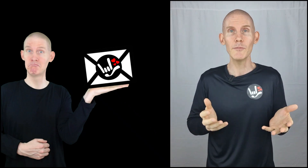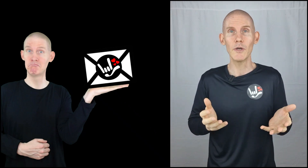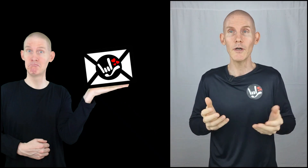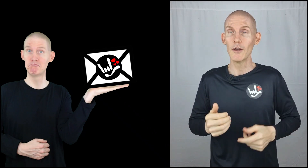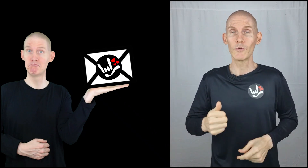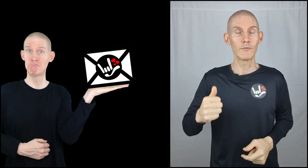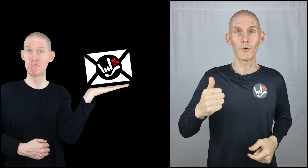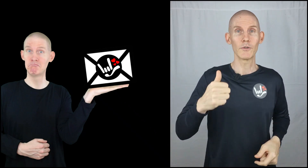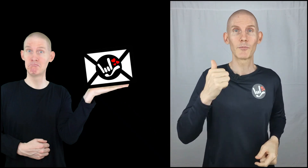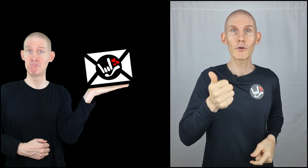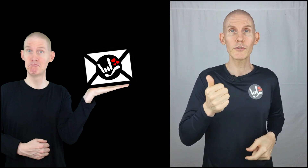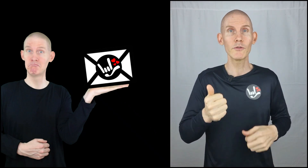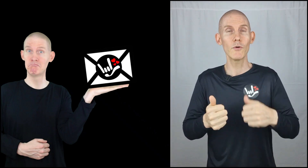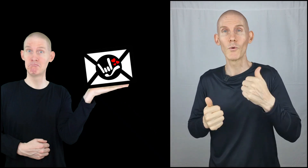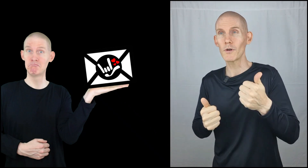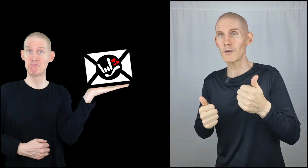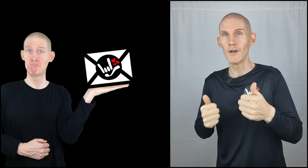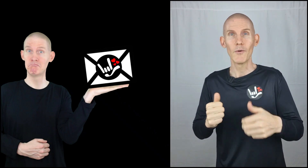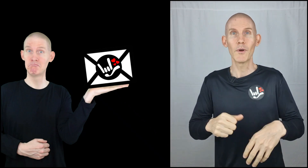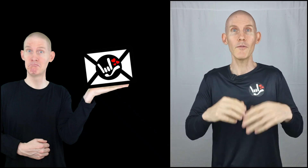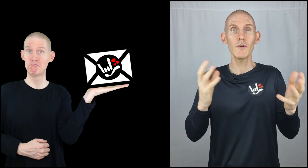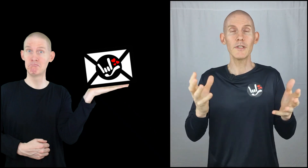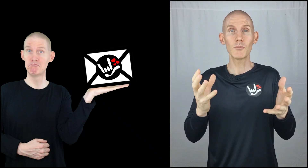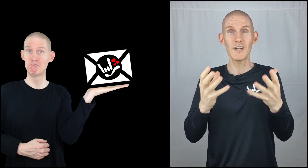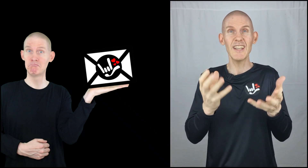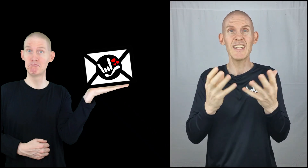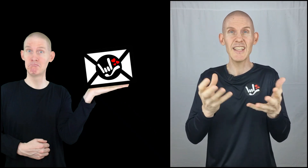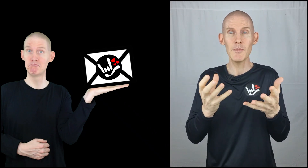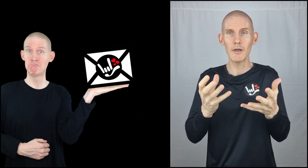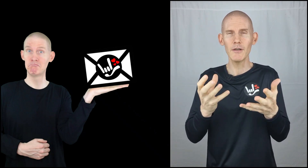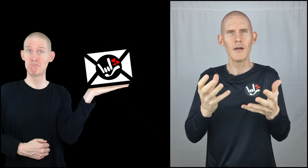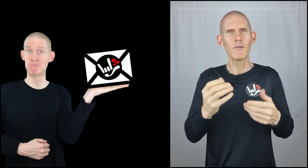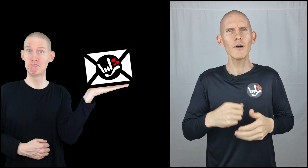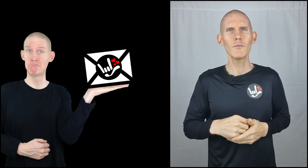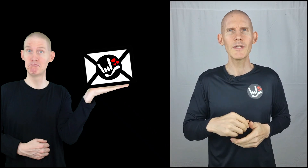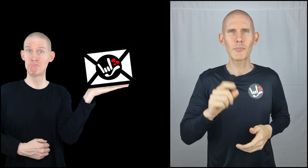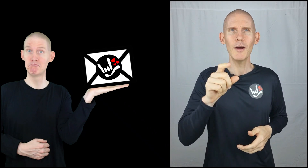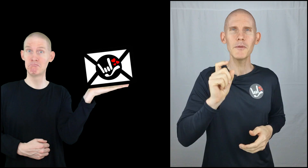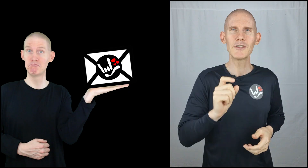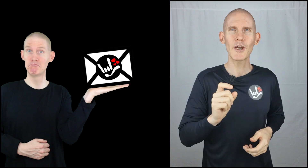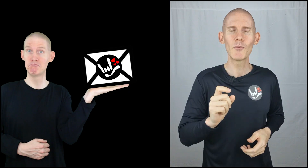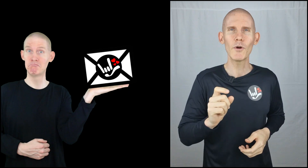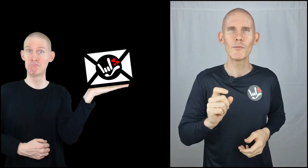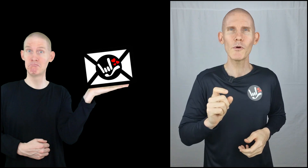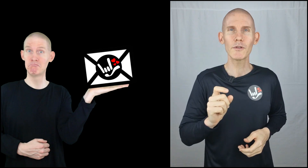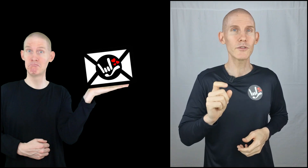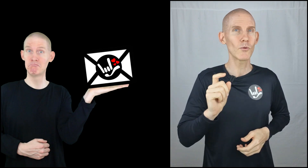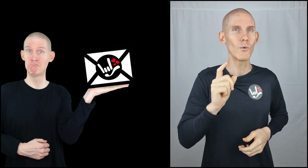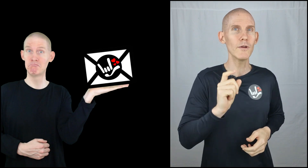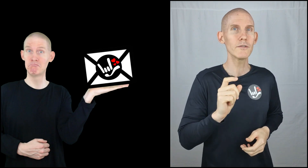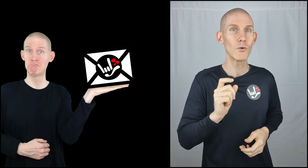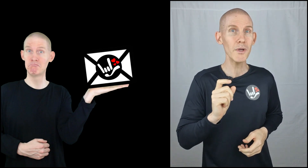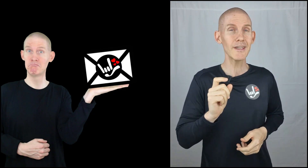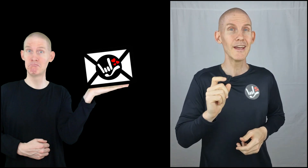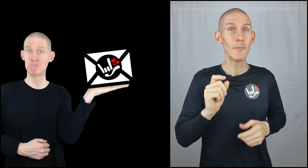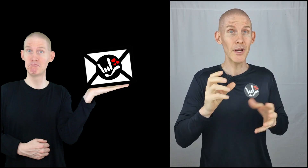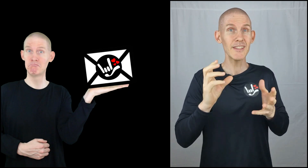email, whether it's personal, work, whatever it is, we're in email. Well, we can probably check one more. It's just one quick